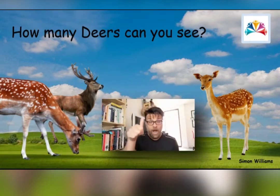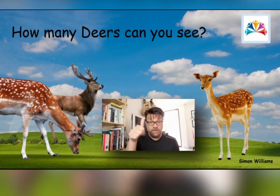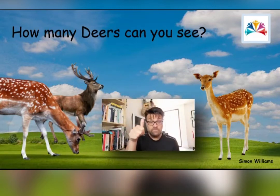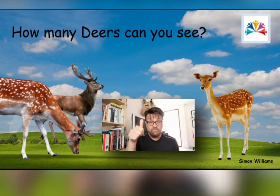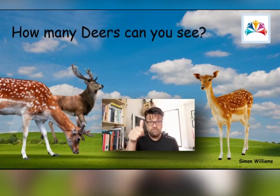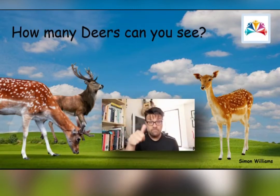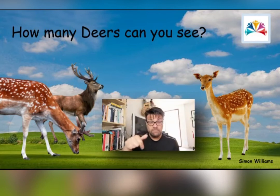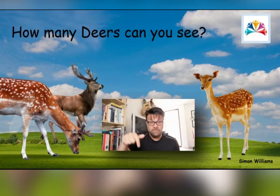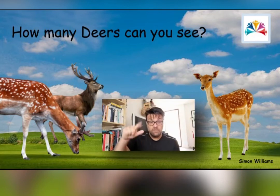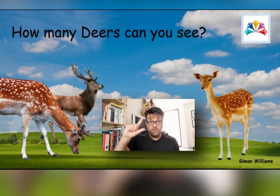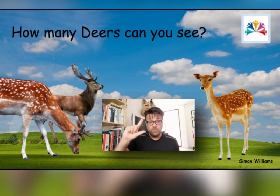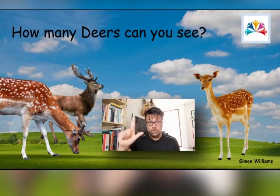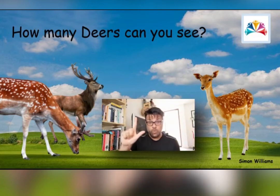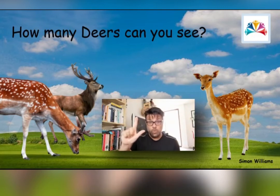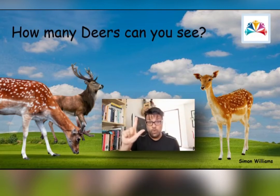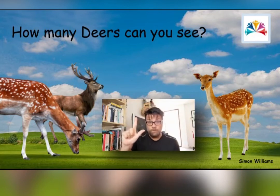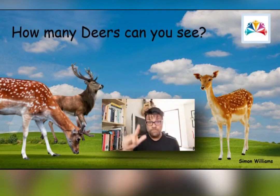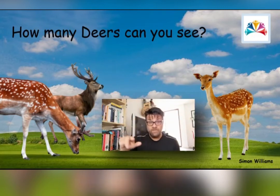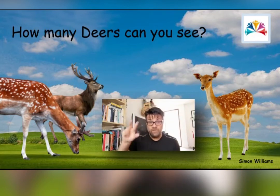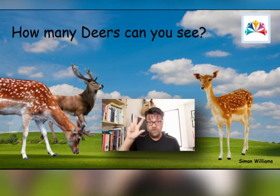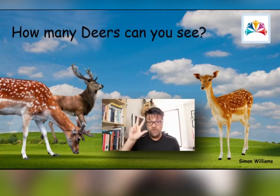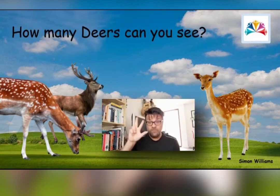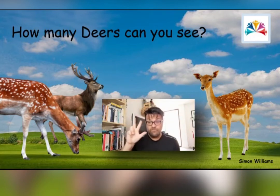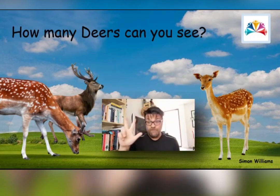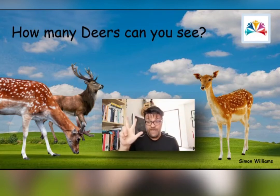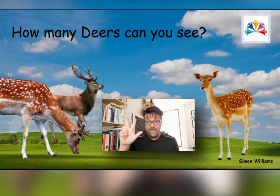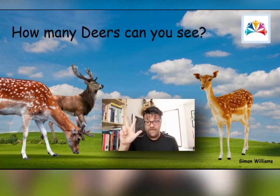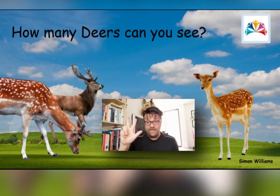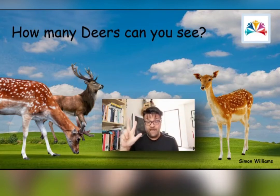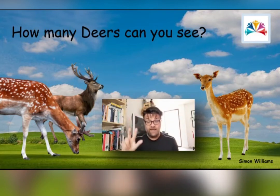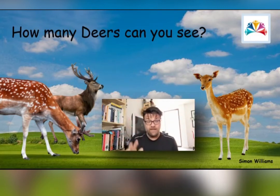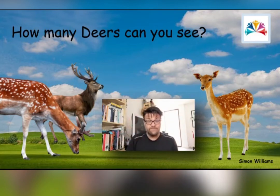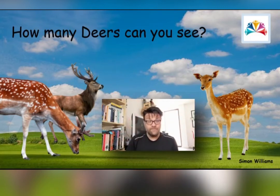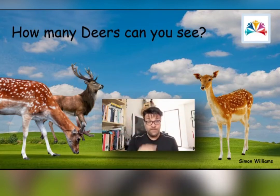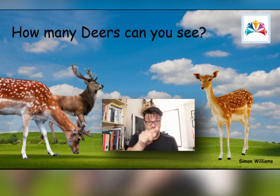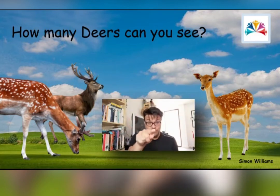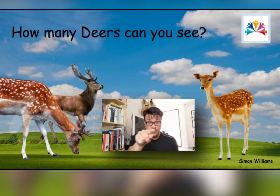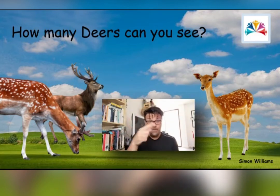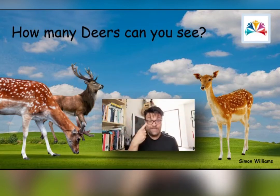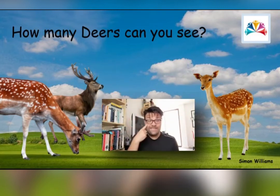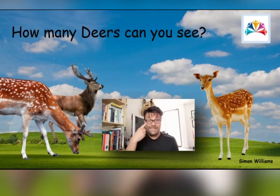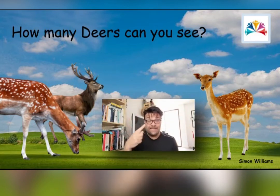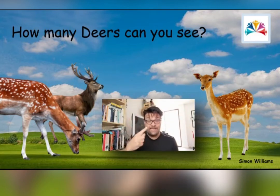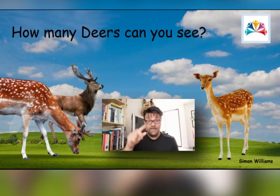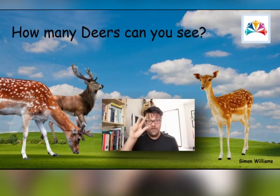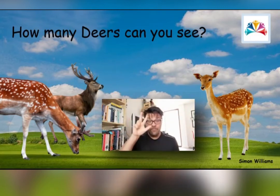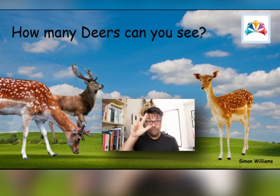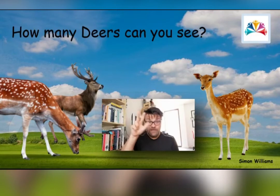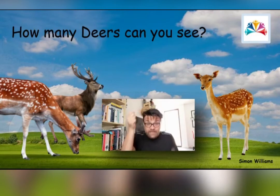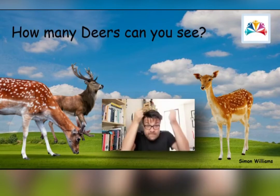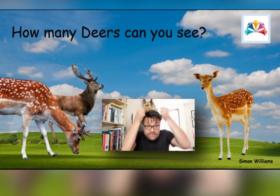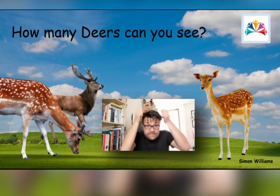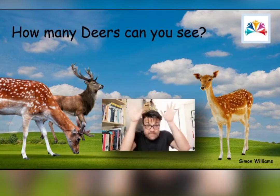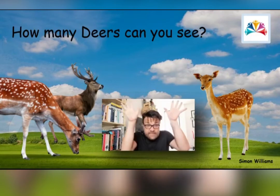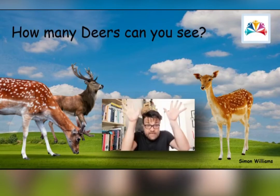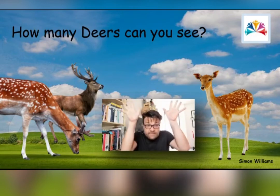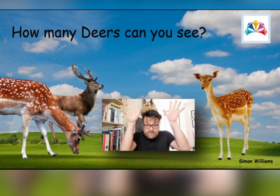One, two, three. You can see three deer.